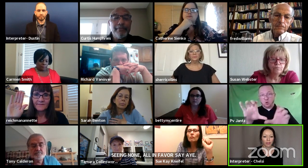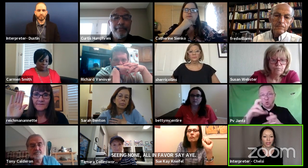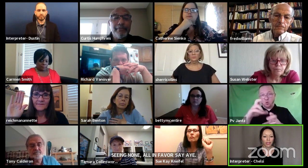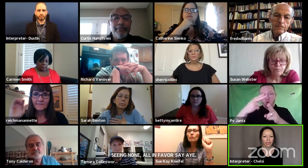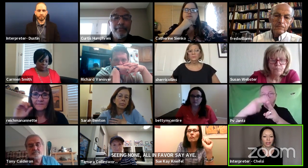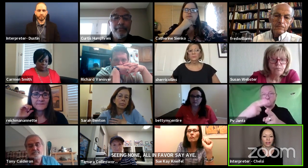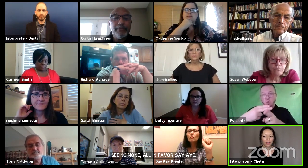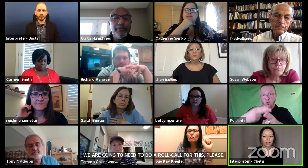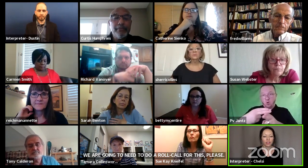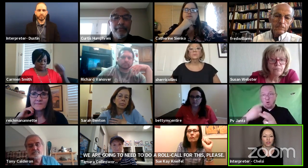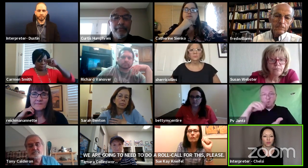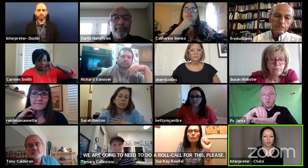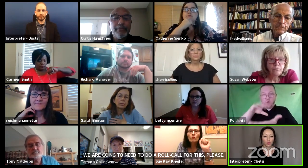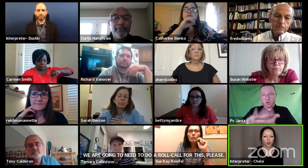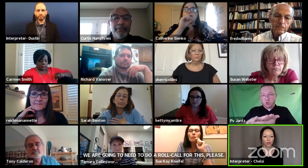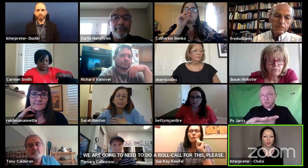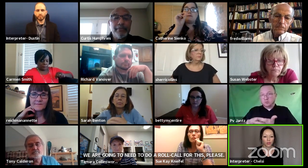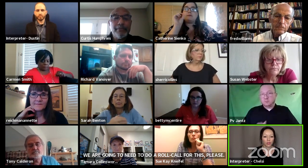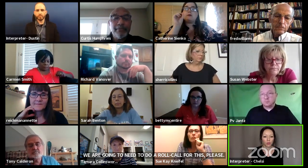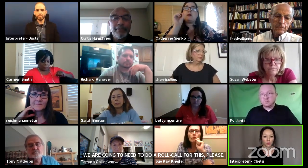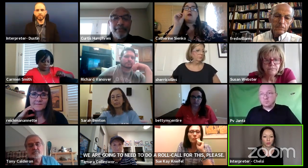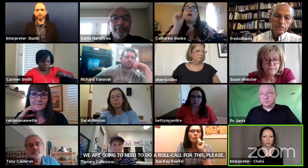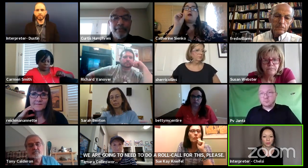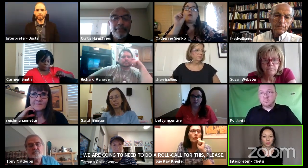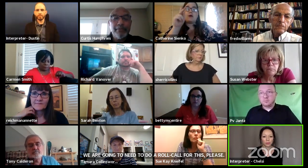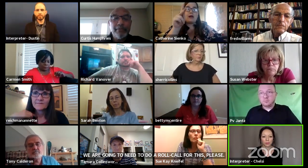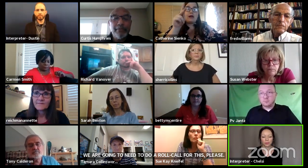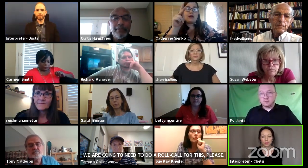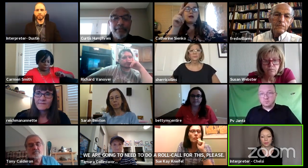going to have Katie do the roll call for this vote.